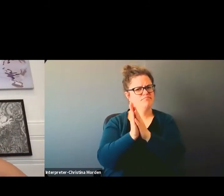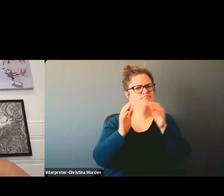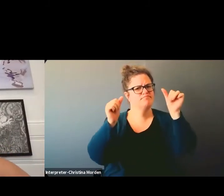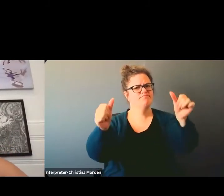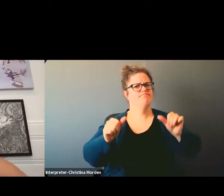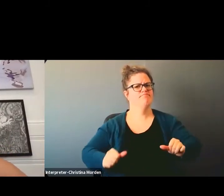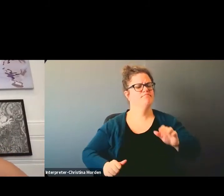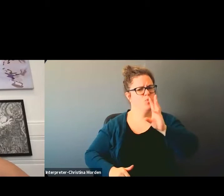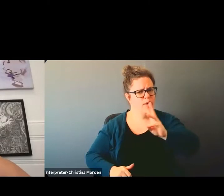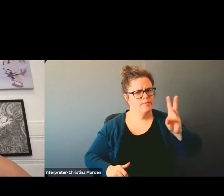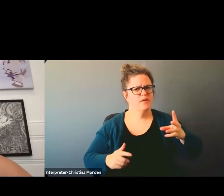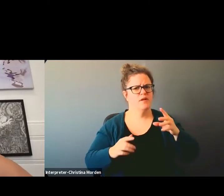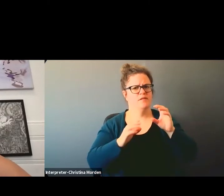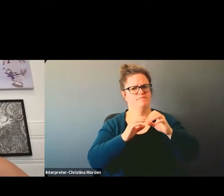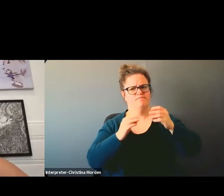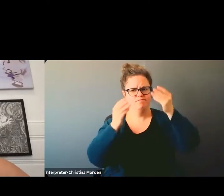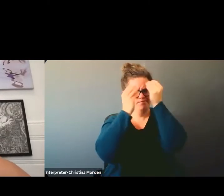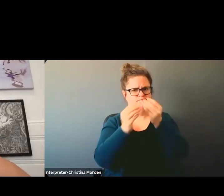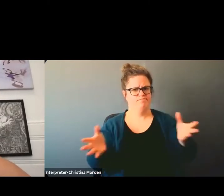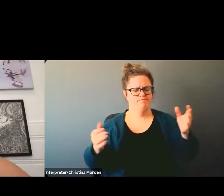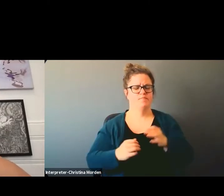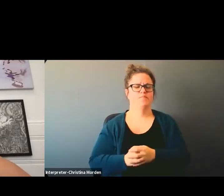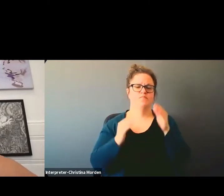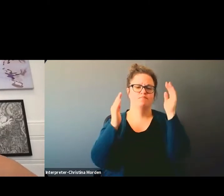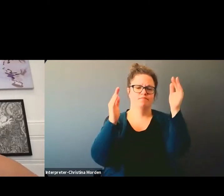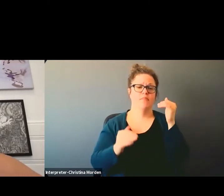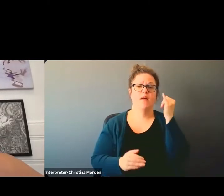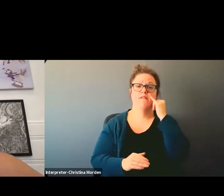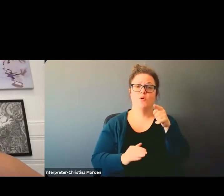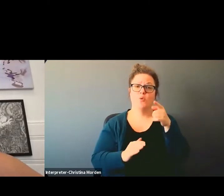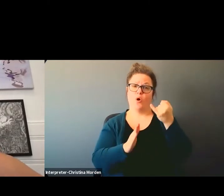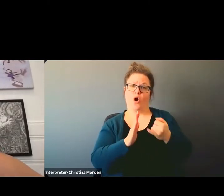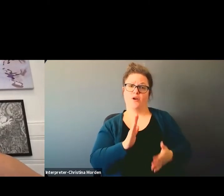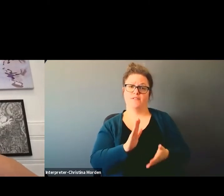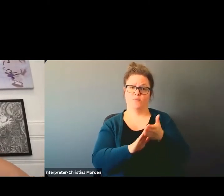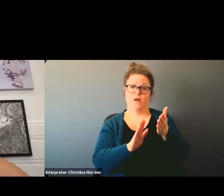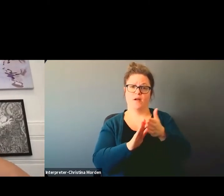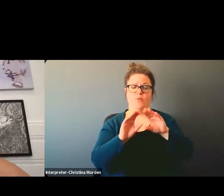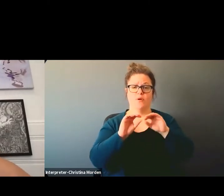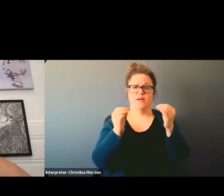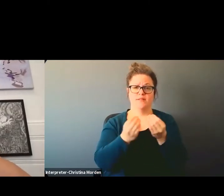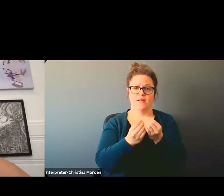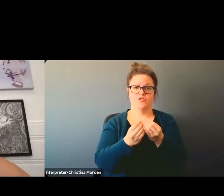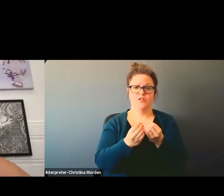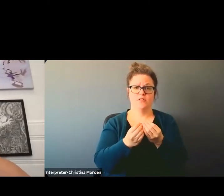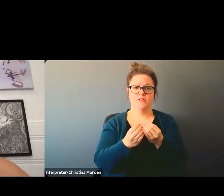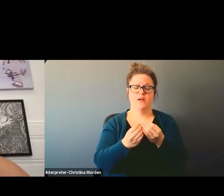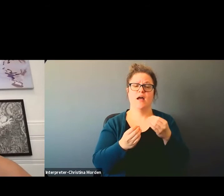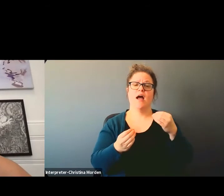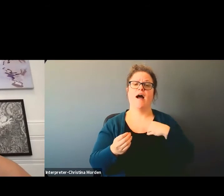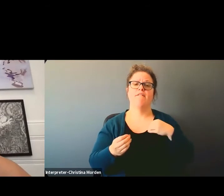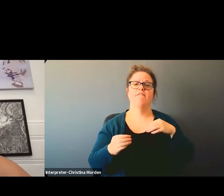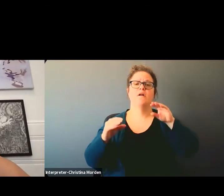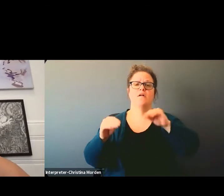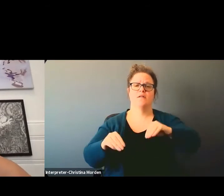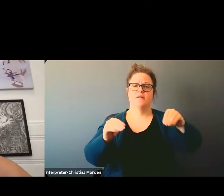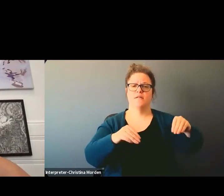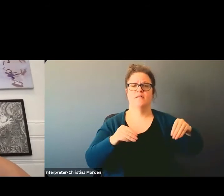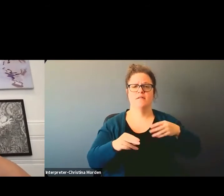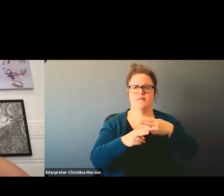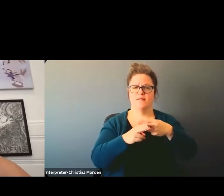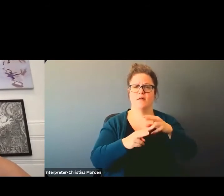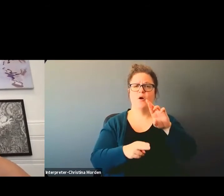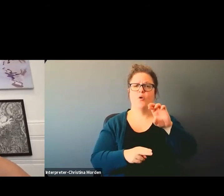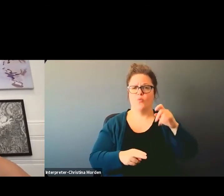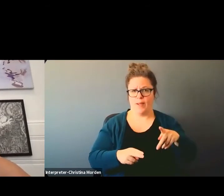And then lastly, if you are an artist-run organization, there is a portable ramp that's available for free to